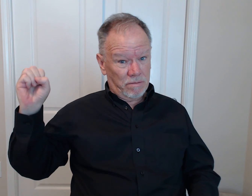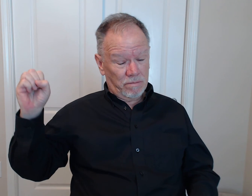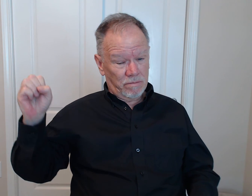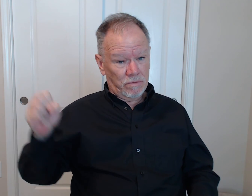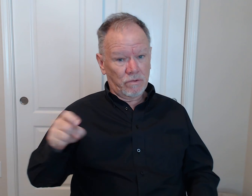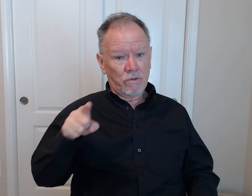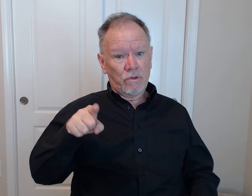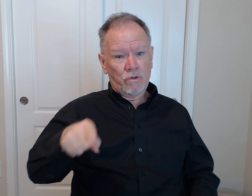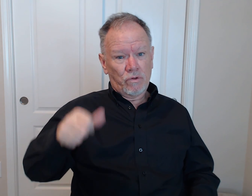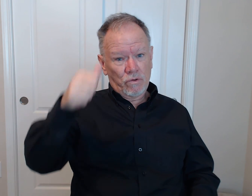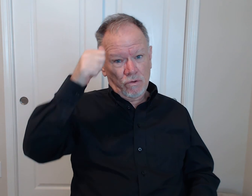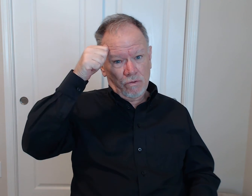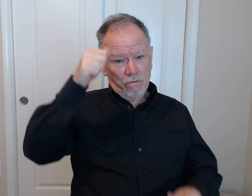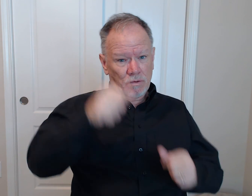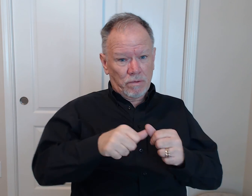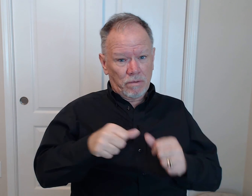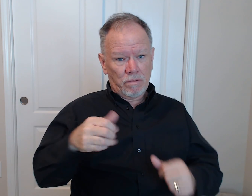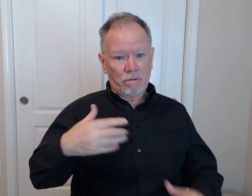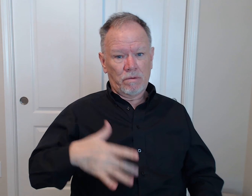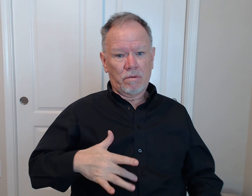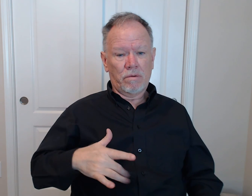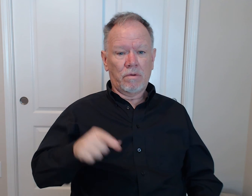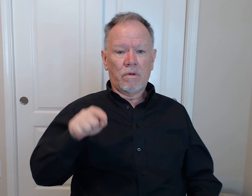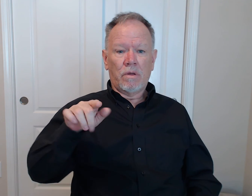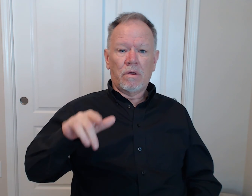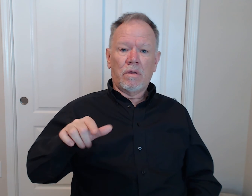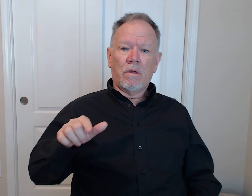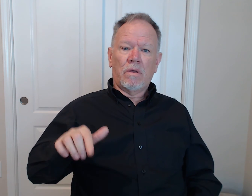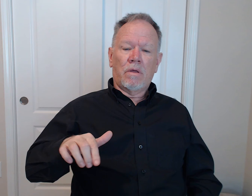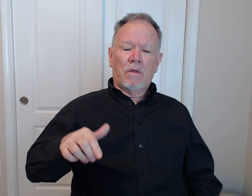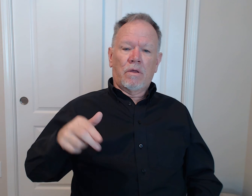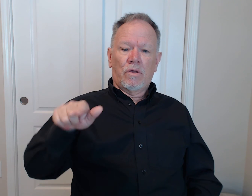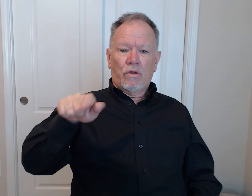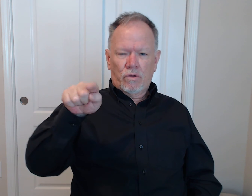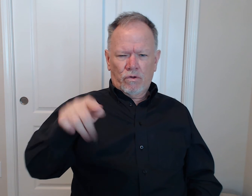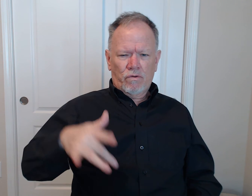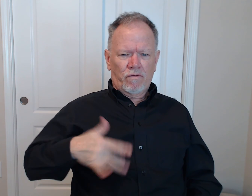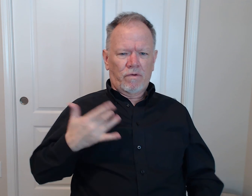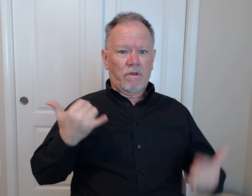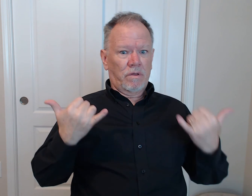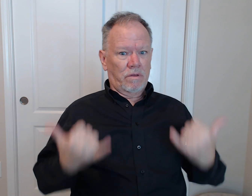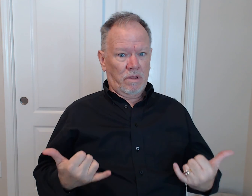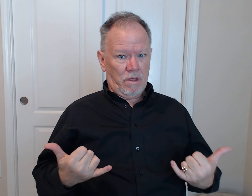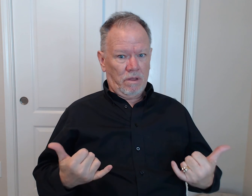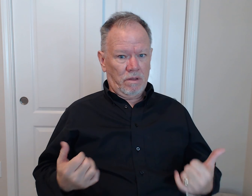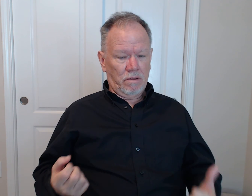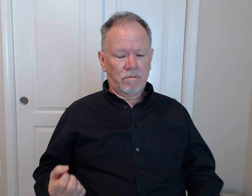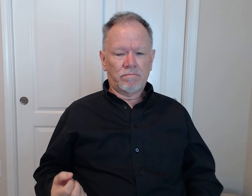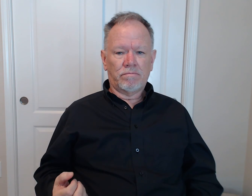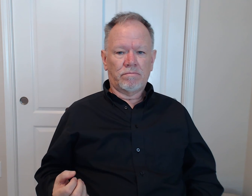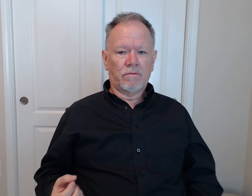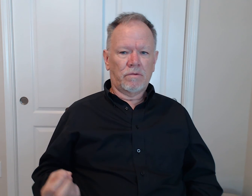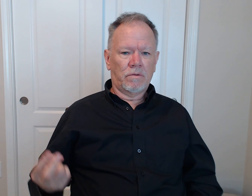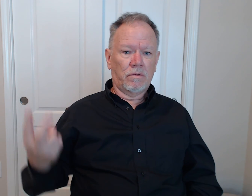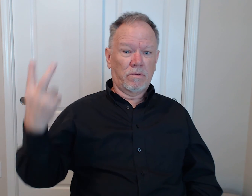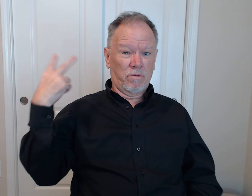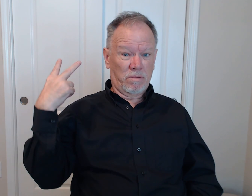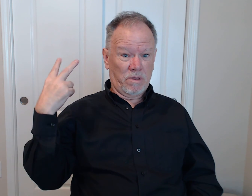want you to watch this video in like 3 years, and remember how you felt when you're watching it now, and you're going to be, oh my God, this was so